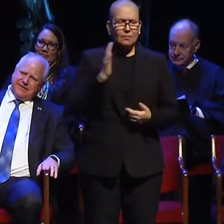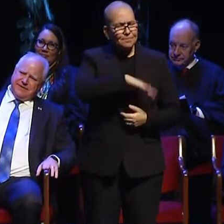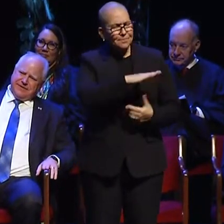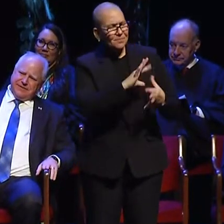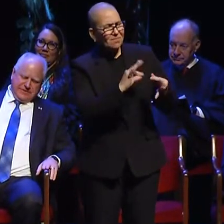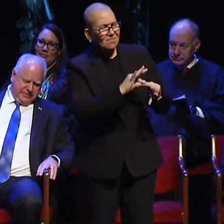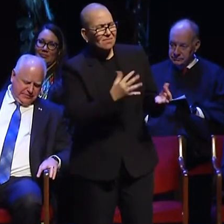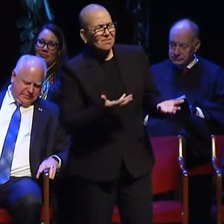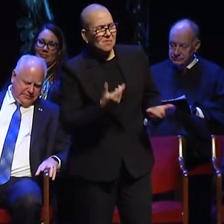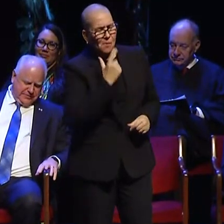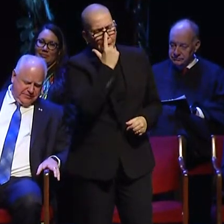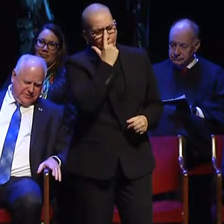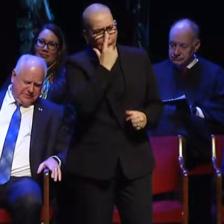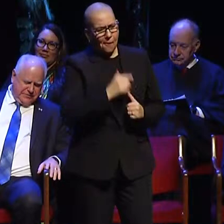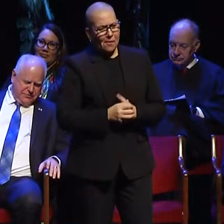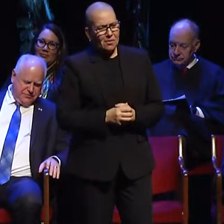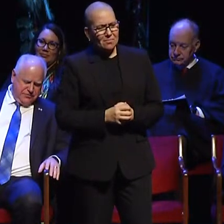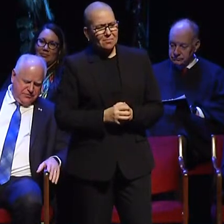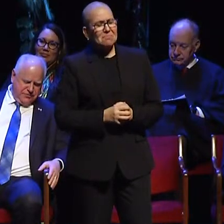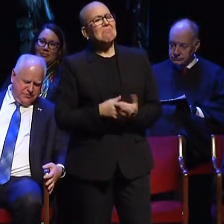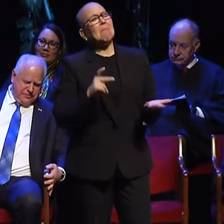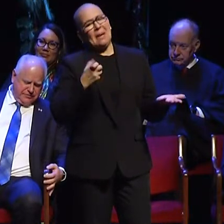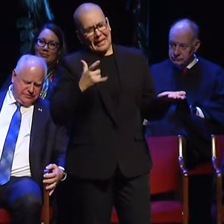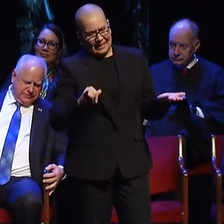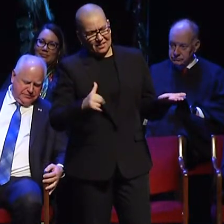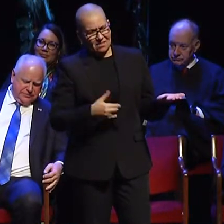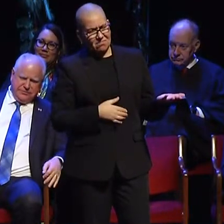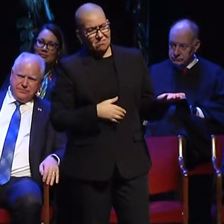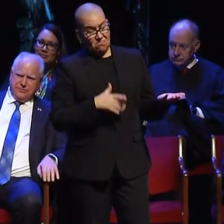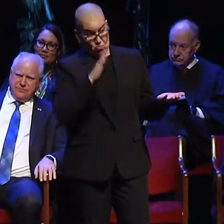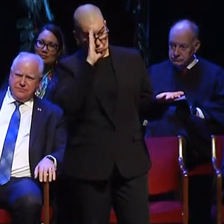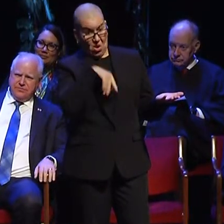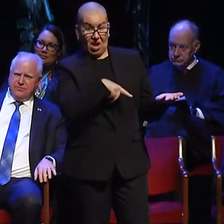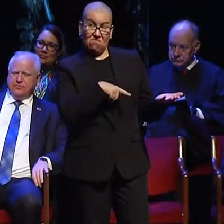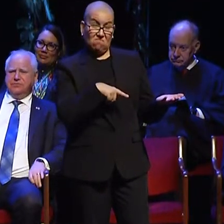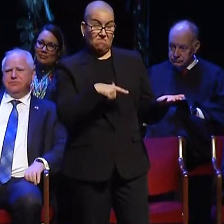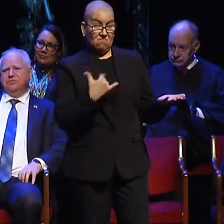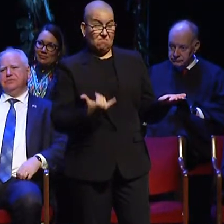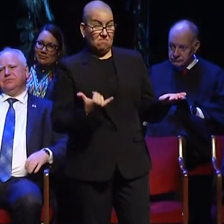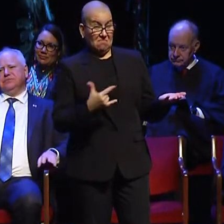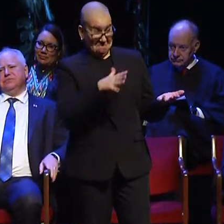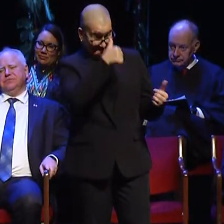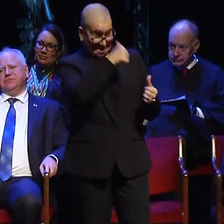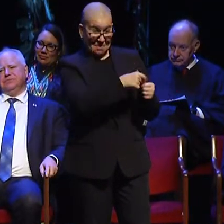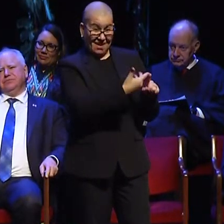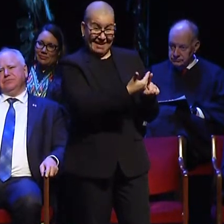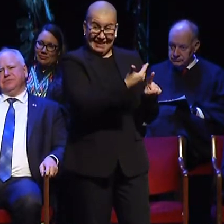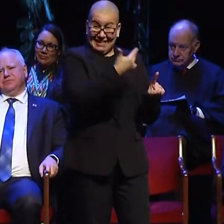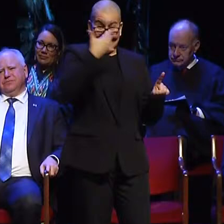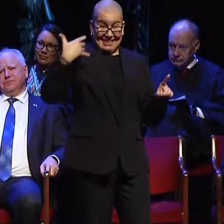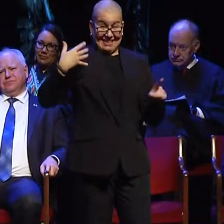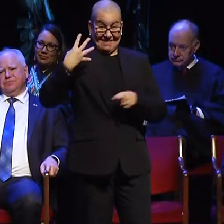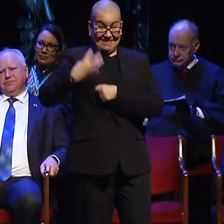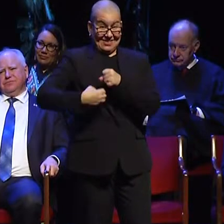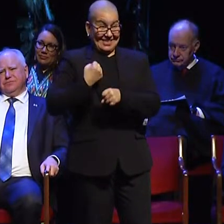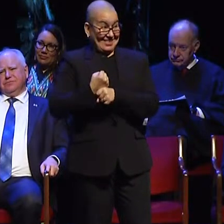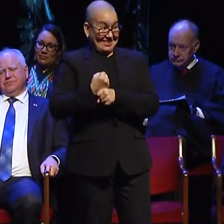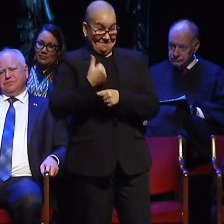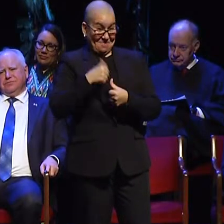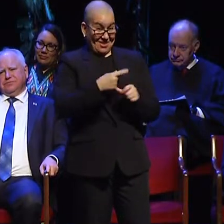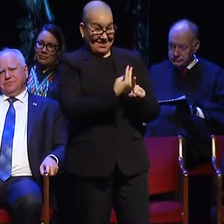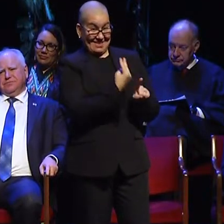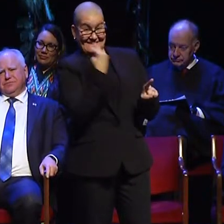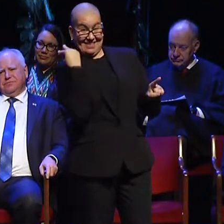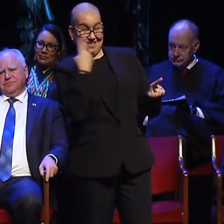said, if you knew now, if you knew then what you know now, would you have signed up?